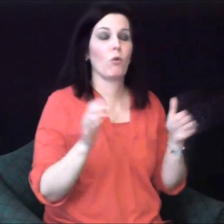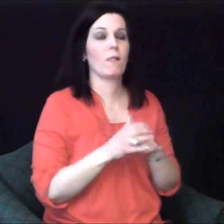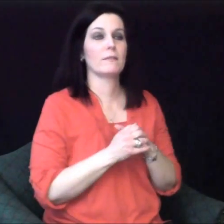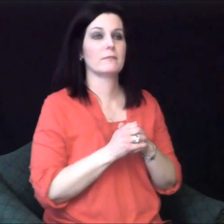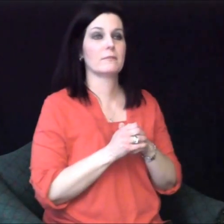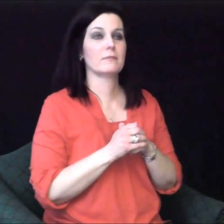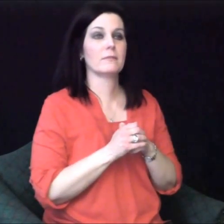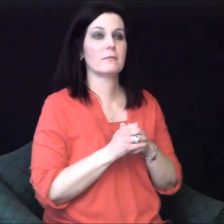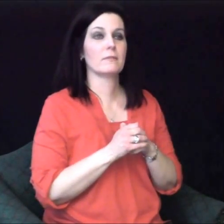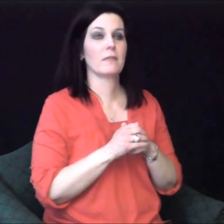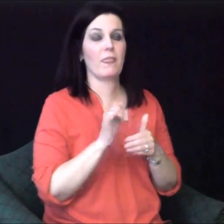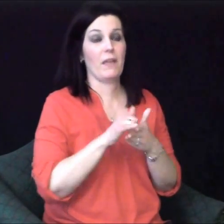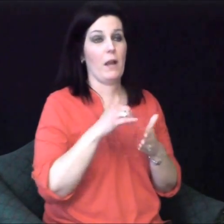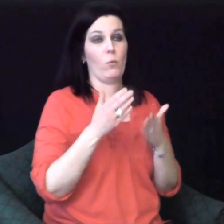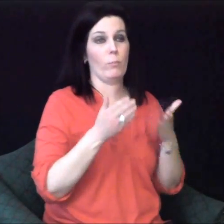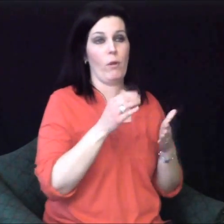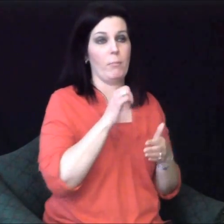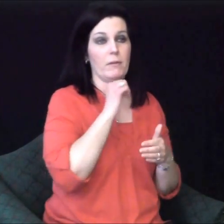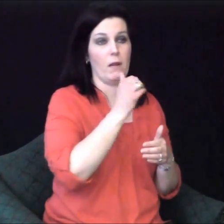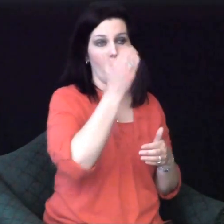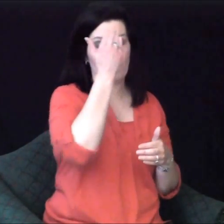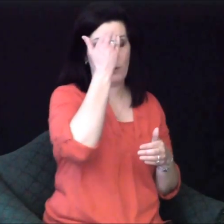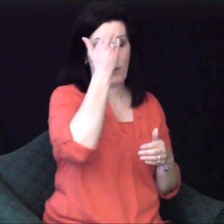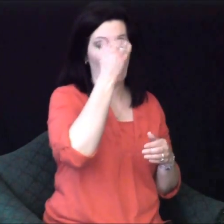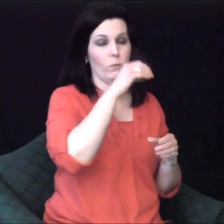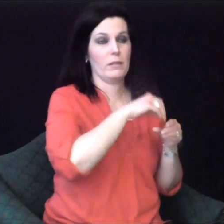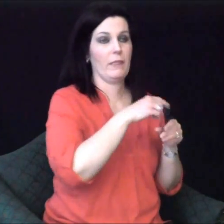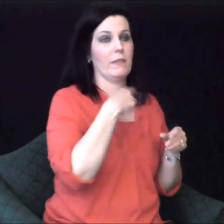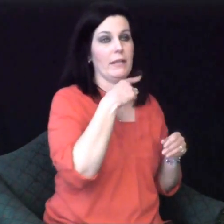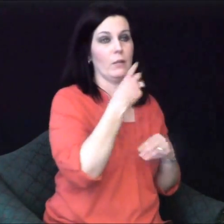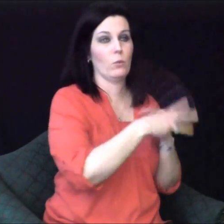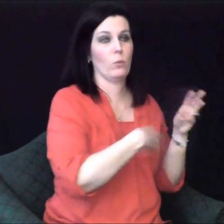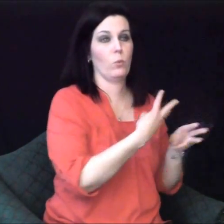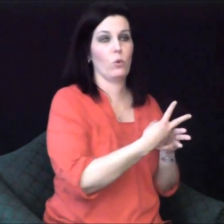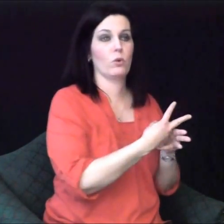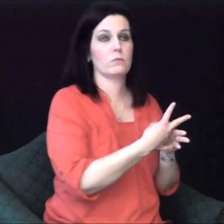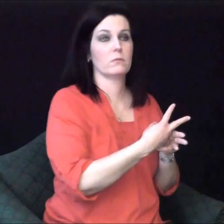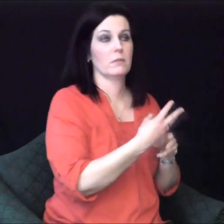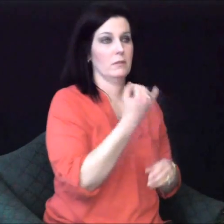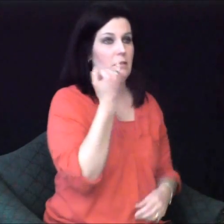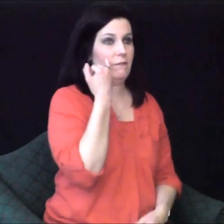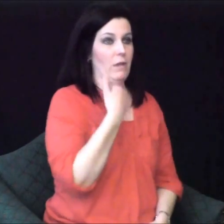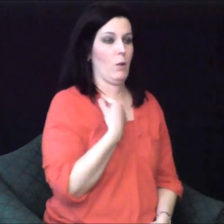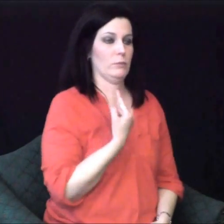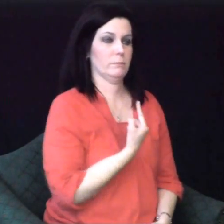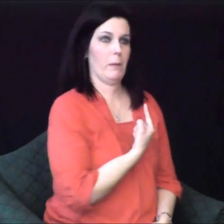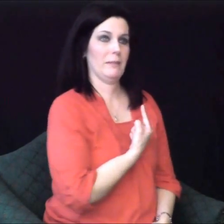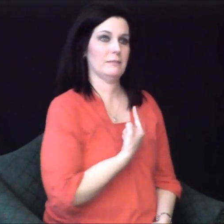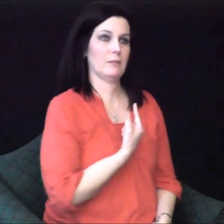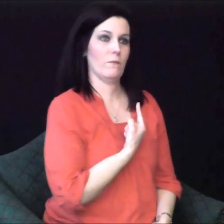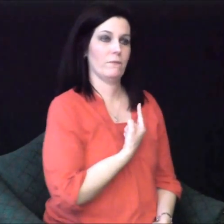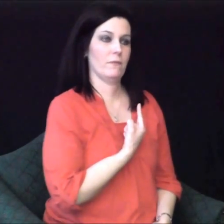things in general that I probably would not know in the hearing world if I was by